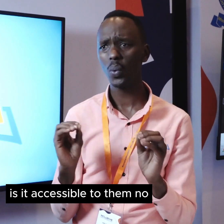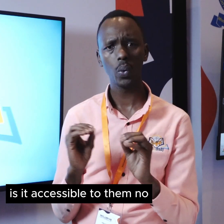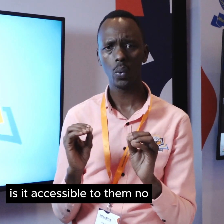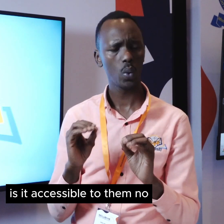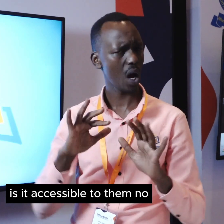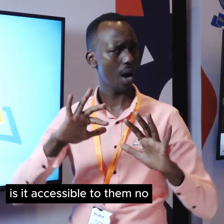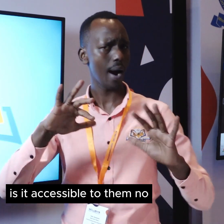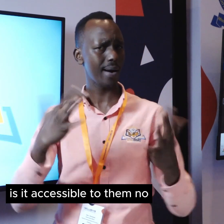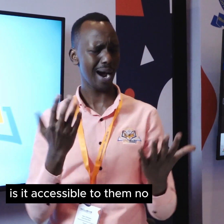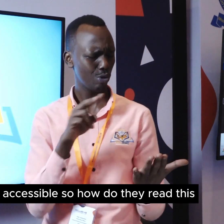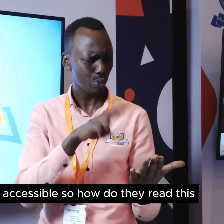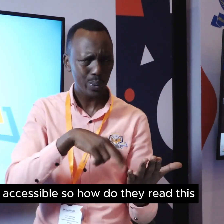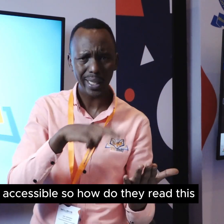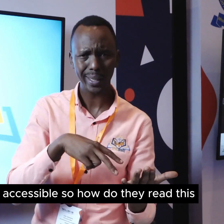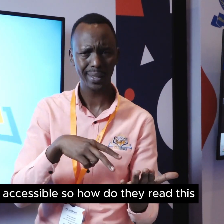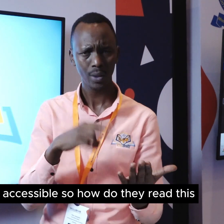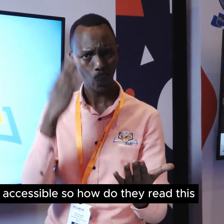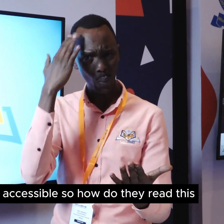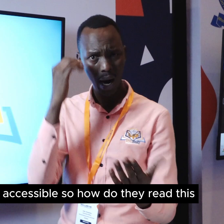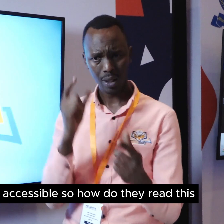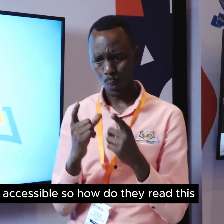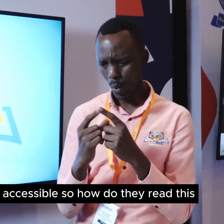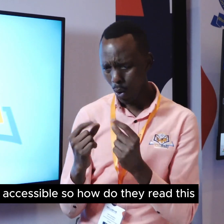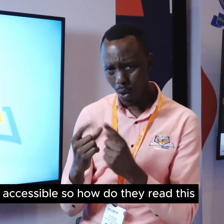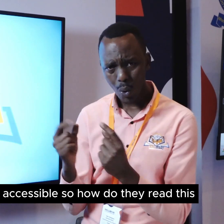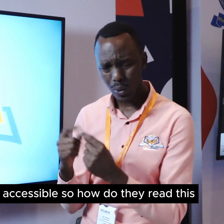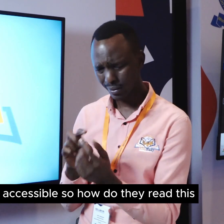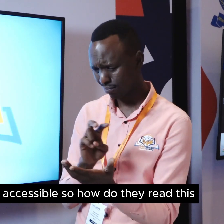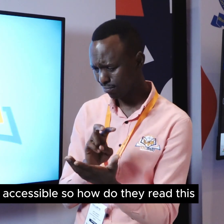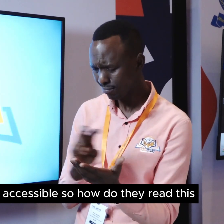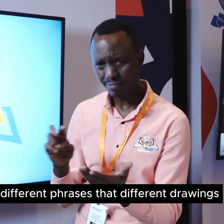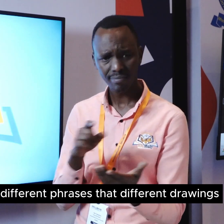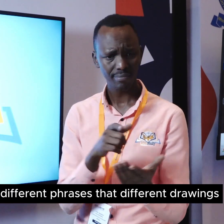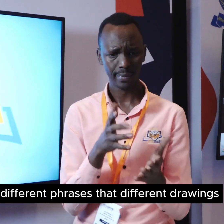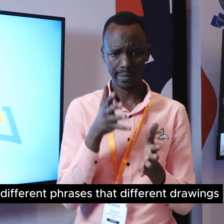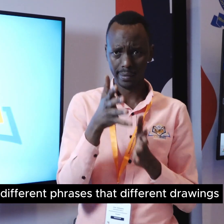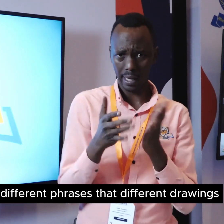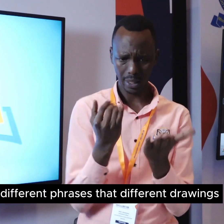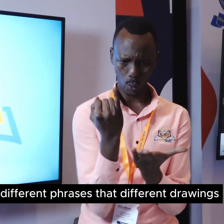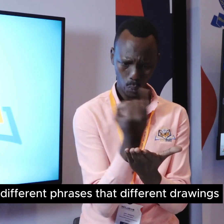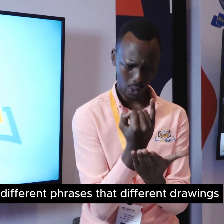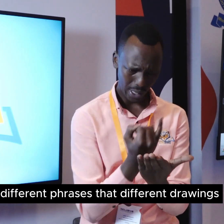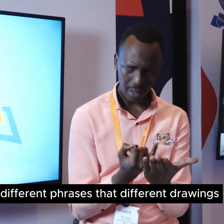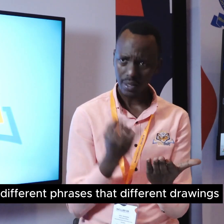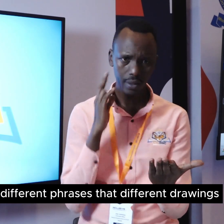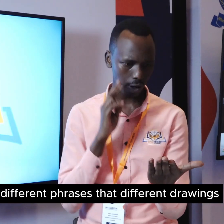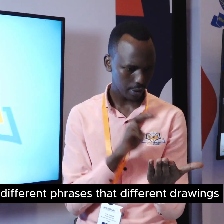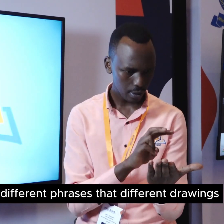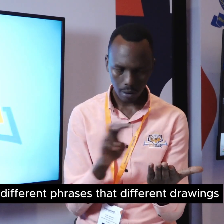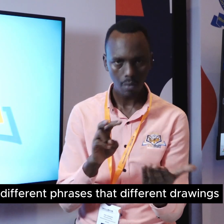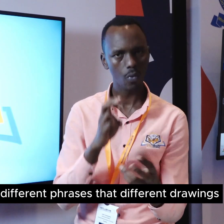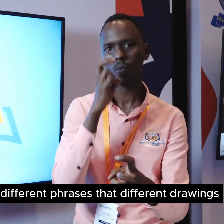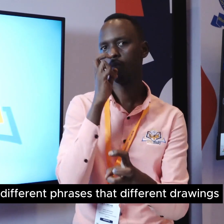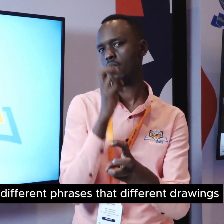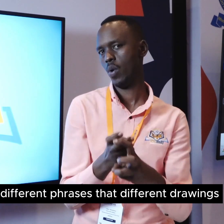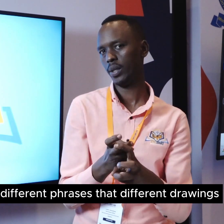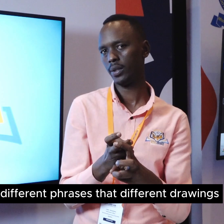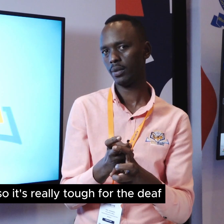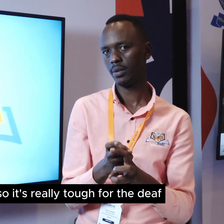them? No, it's not accessible. So how do they read this? There are words, different phrases, there are different drawings. So it's really